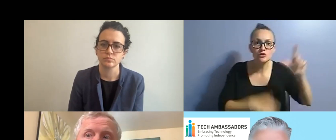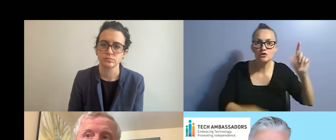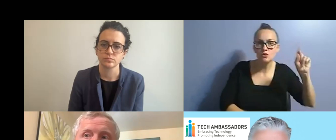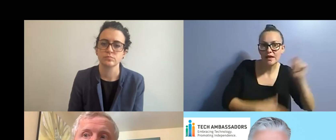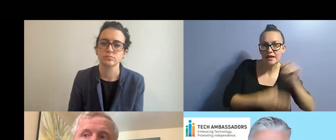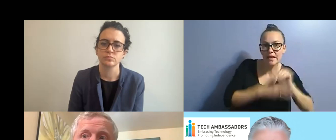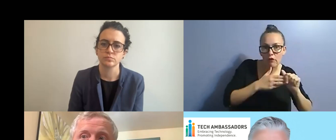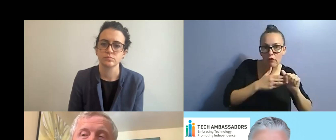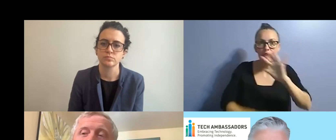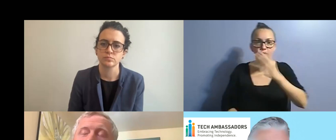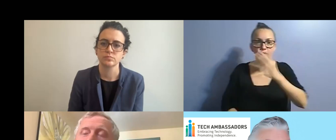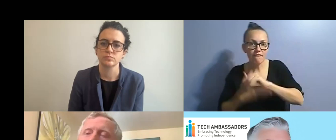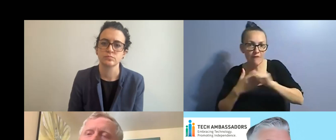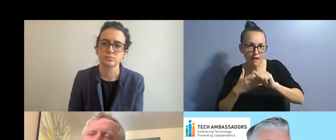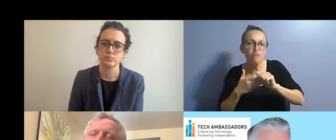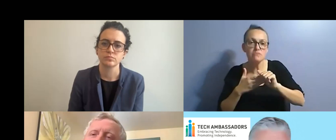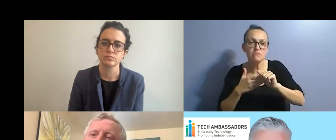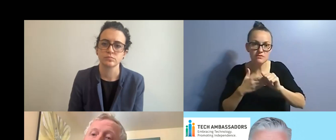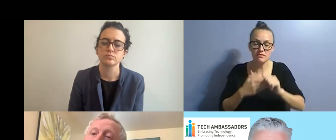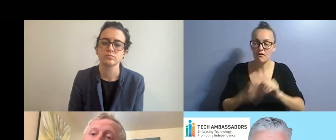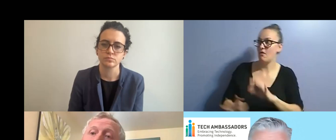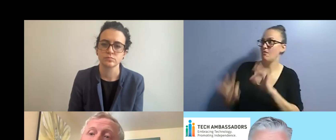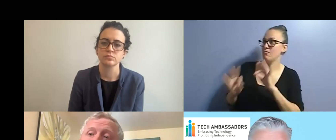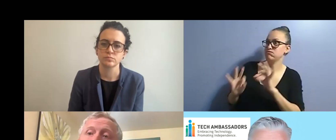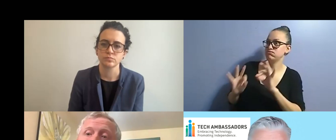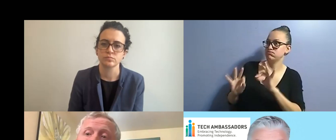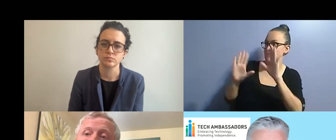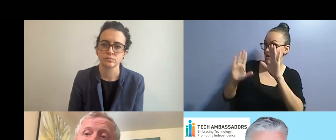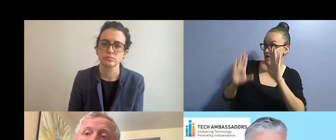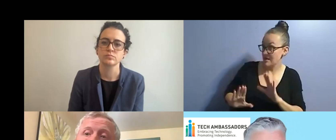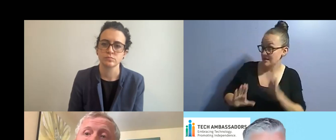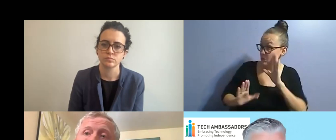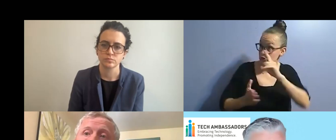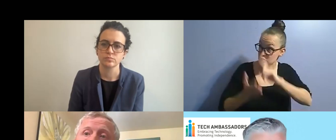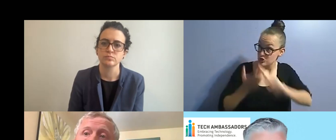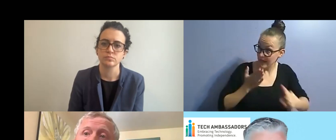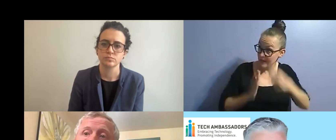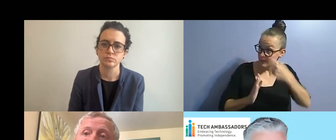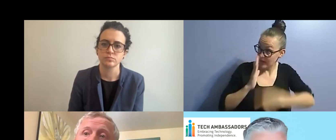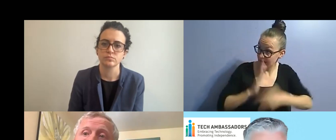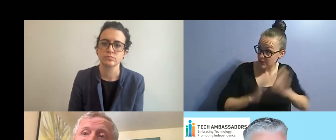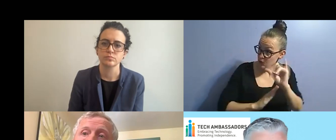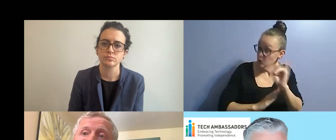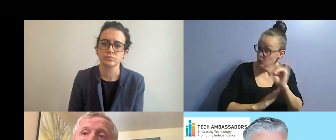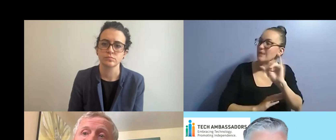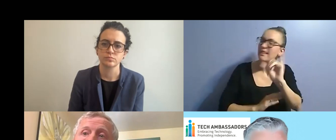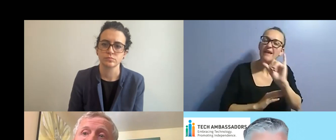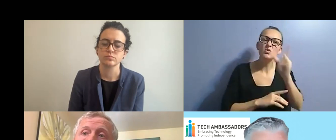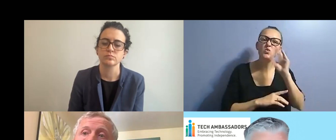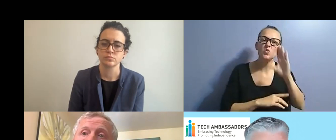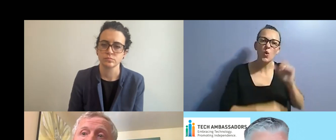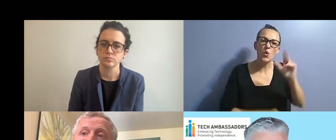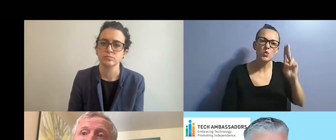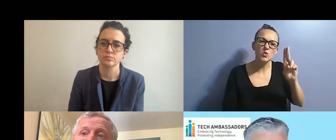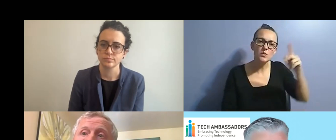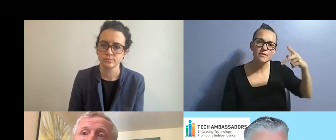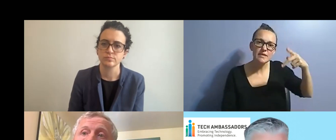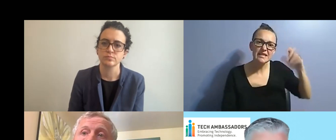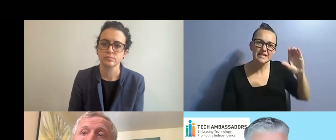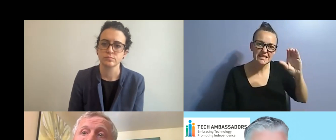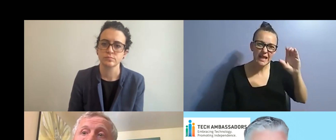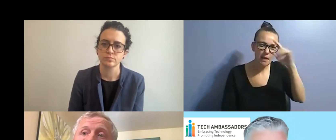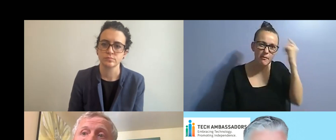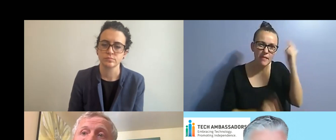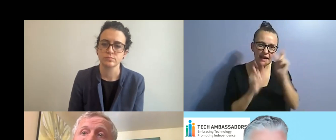$5. awesome. And And so doesn't it it works check out. prices too? Like it'll scan a UPC code on a product and tell you the price